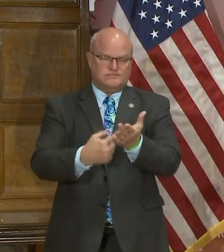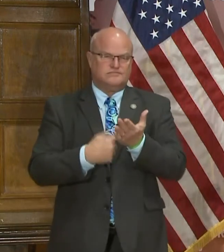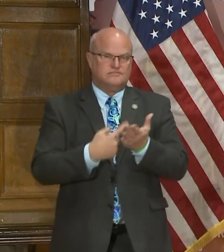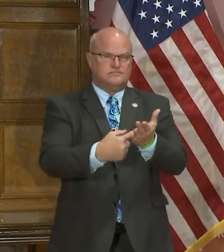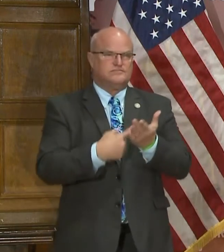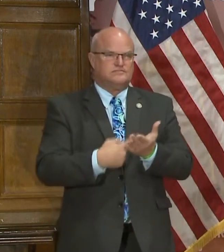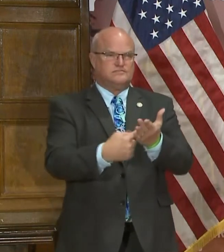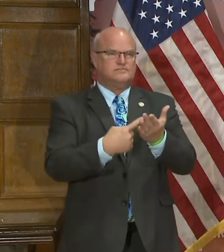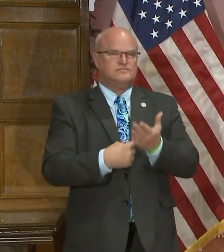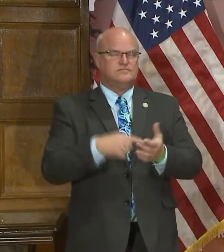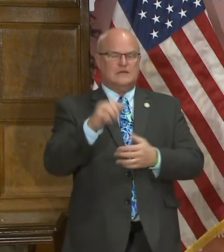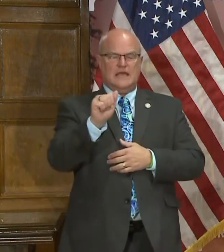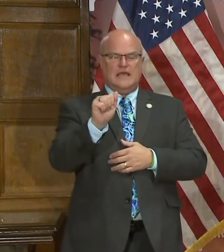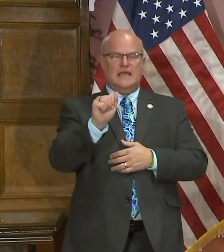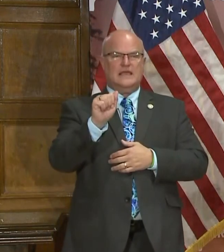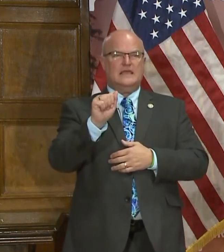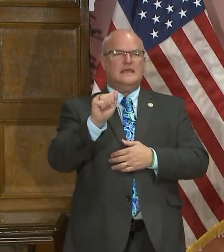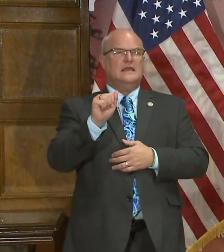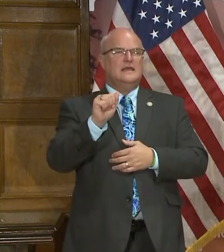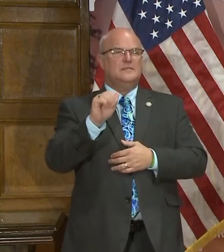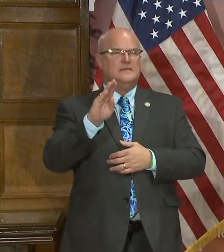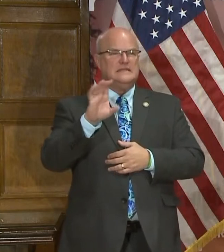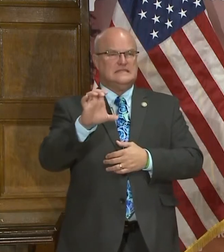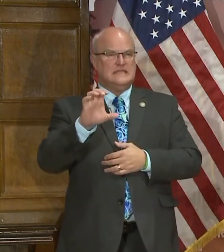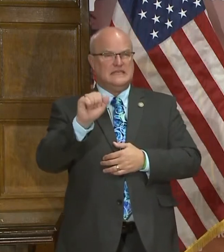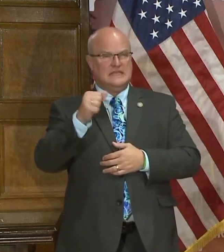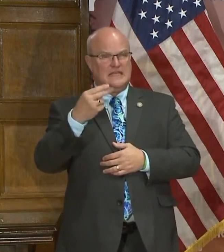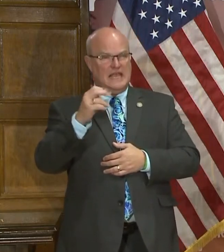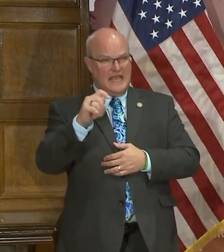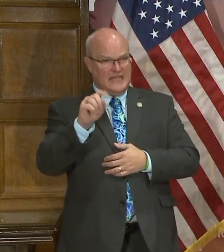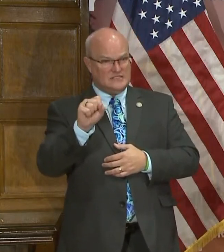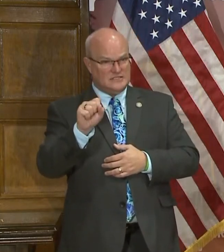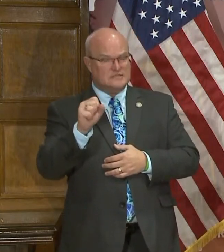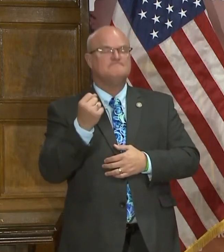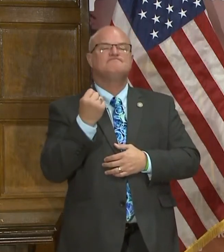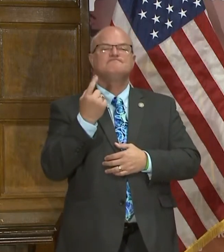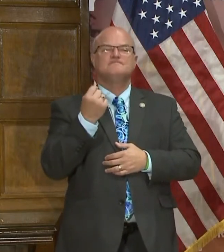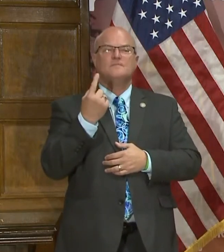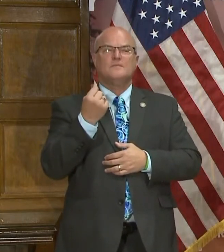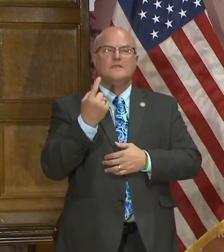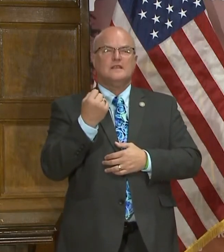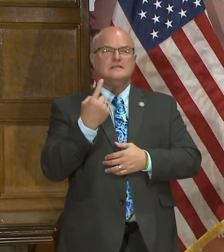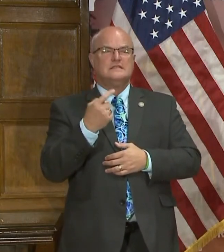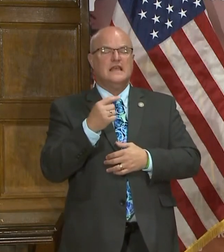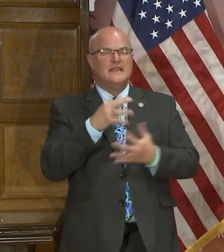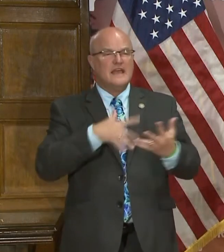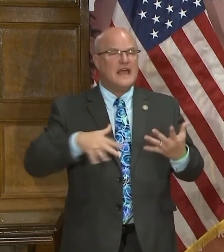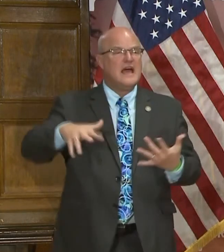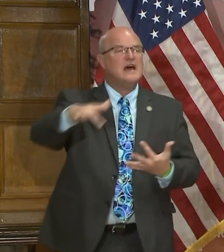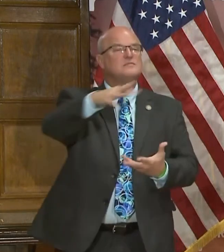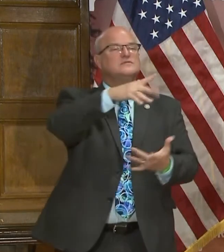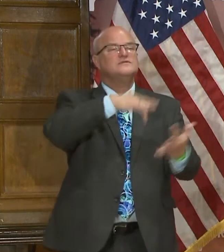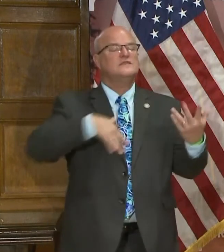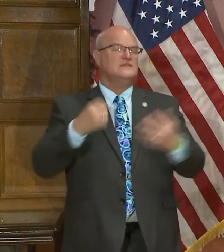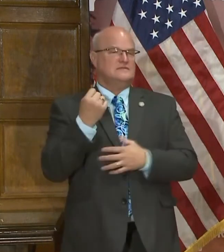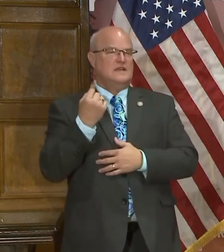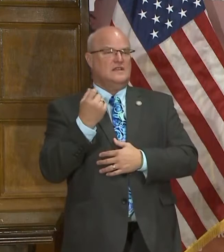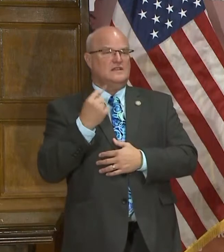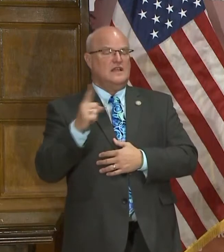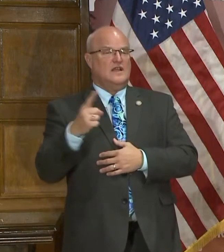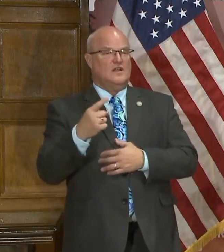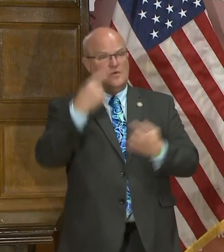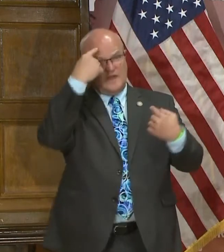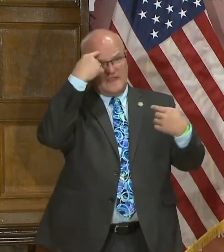course, our ABC agents are there. They understand the atmosphere. They understand where